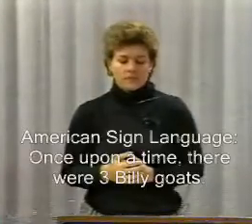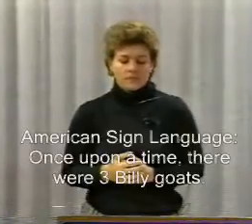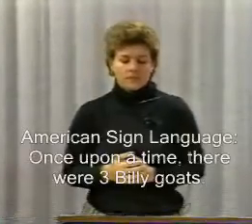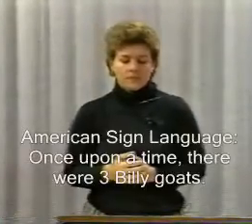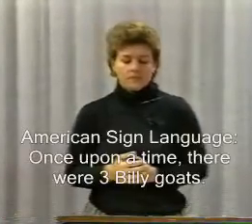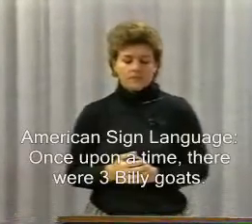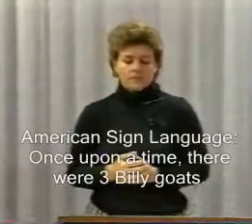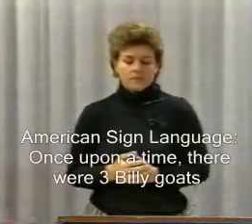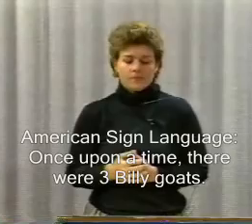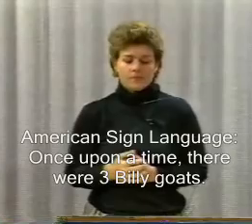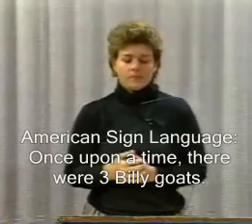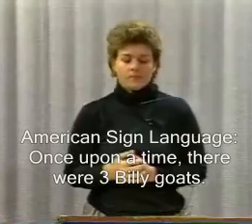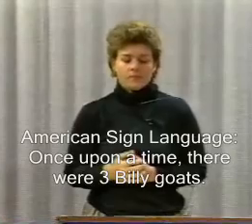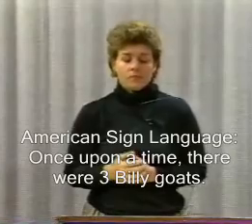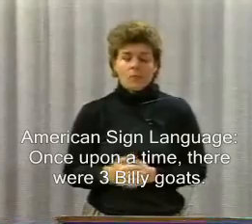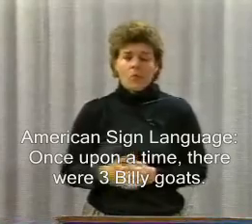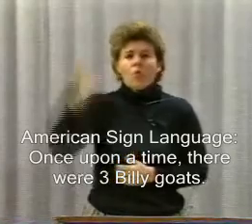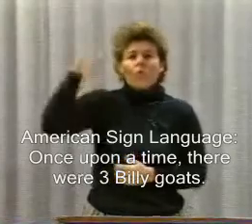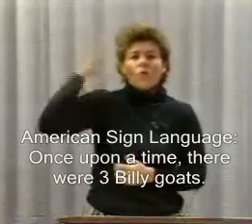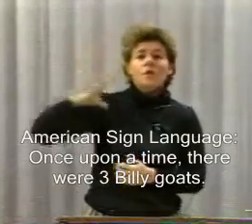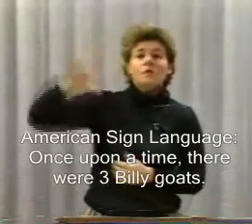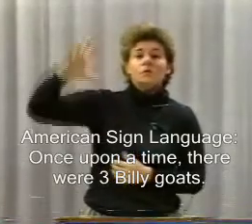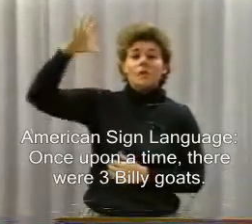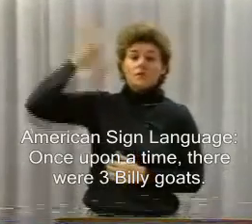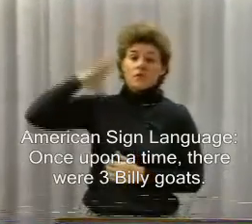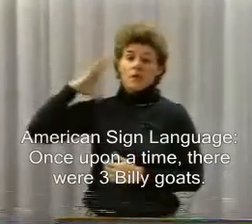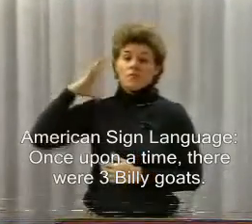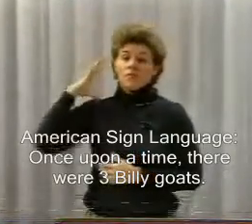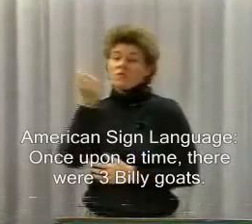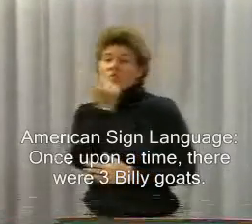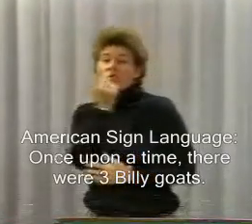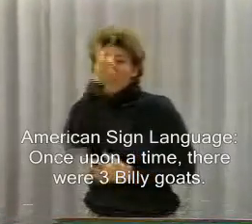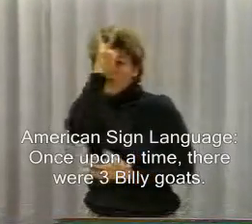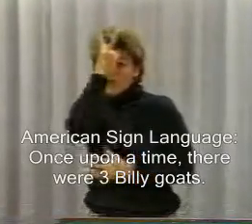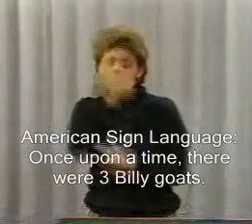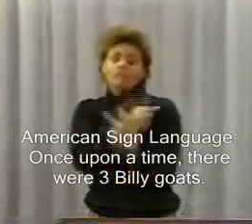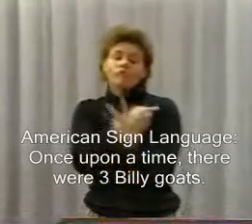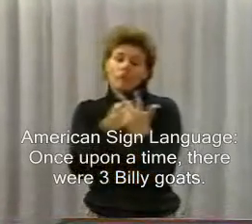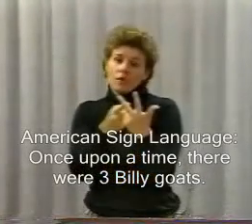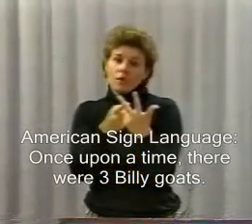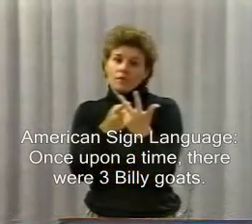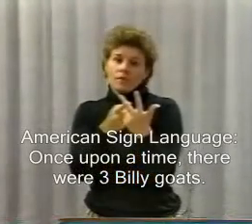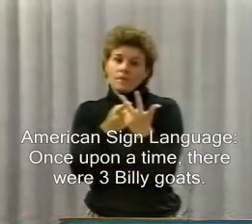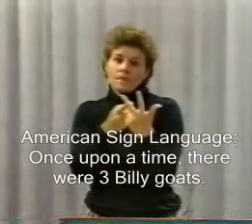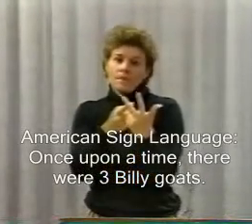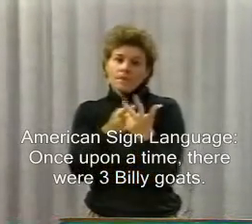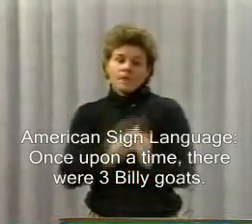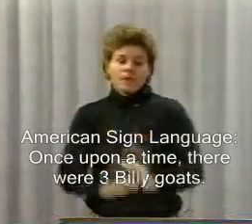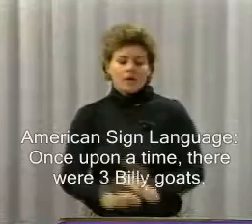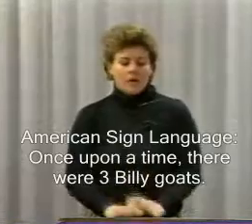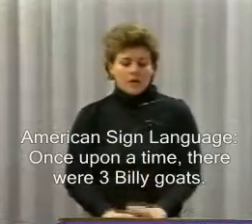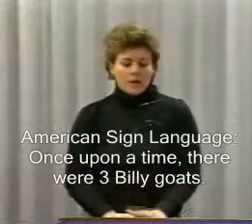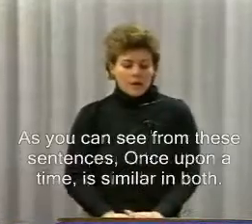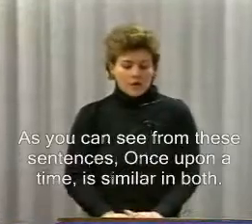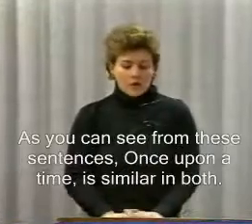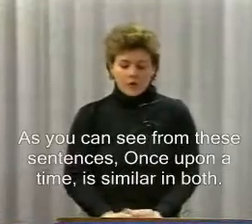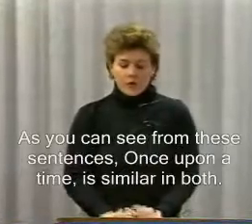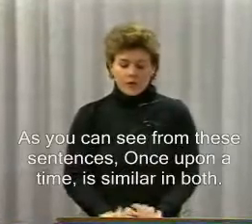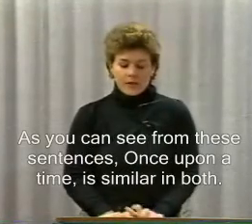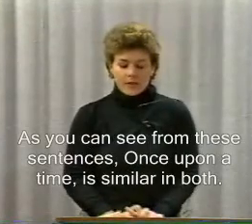American Sign Language. Once upon a time, there were 3 billy goats. As you can see